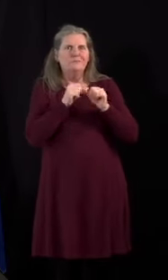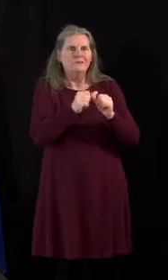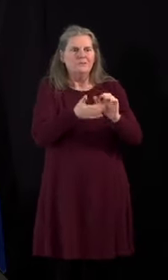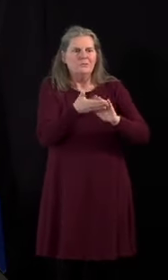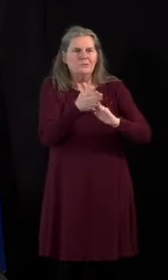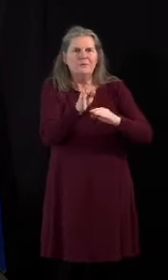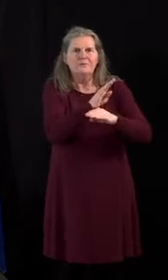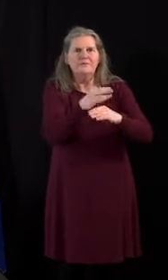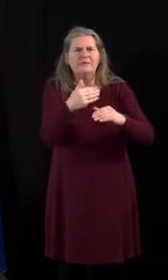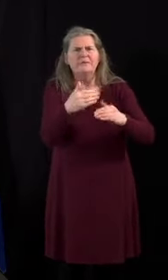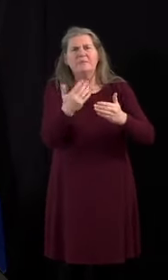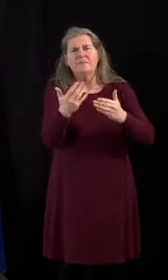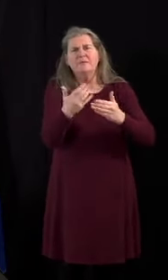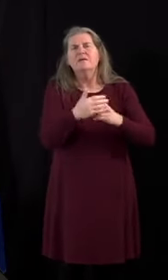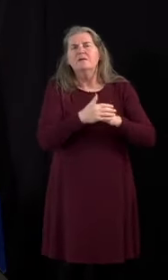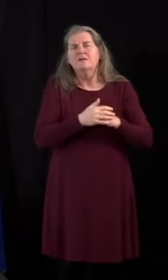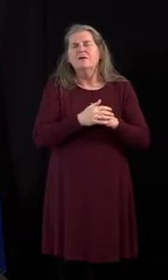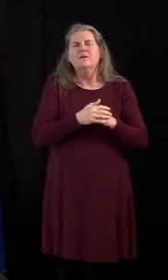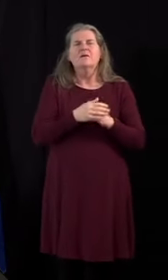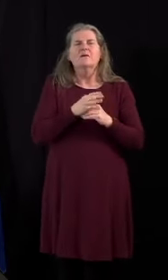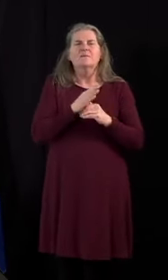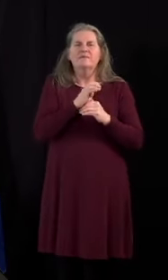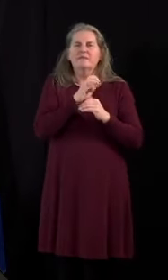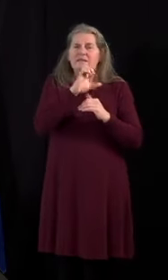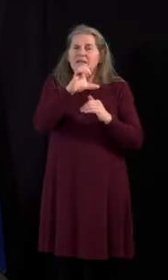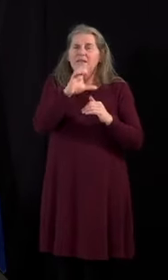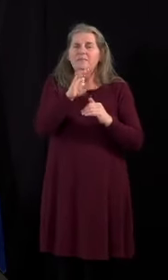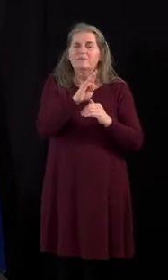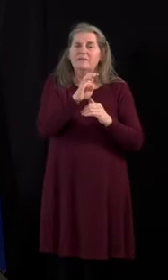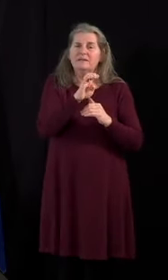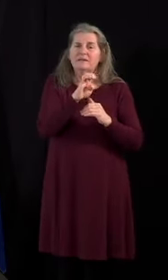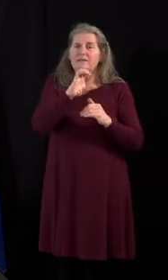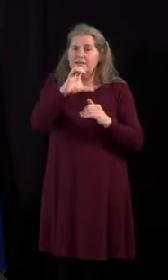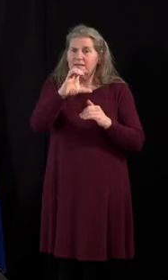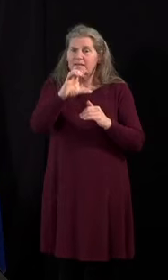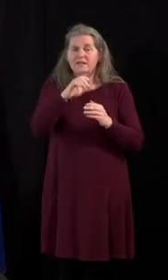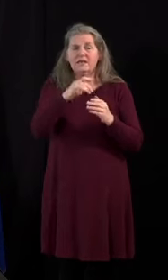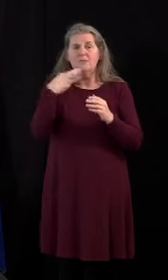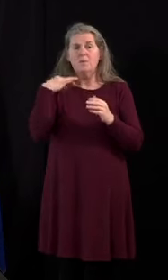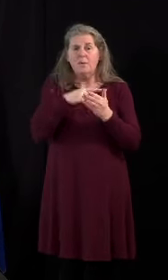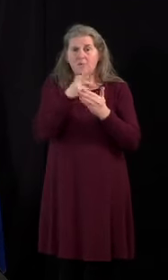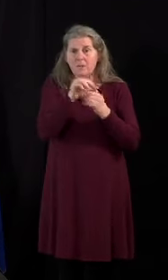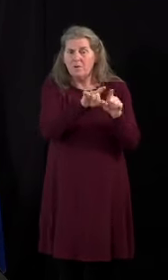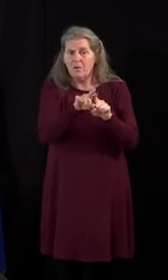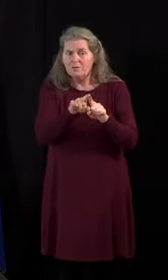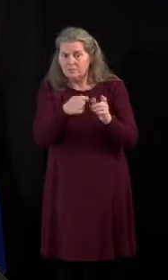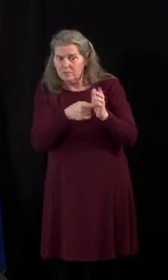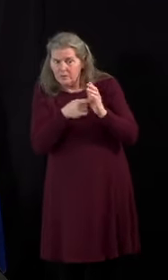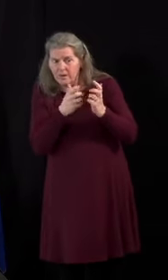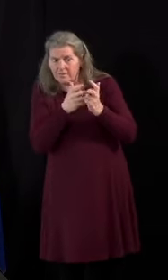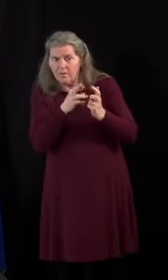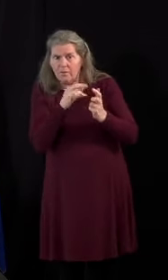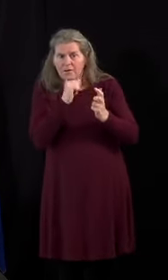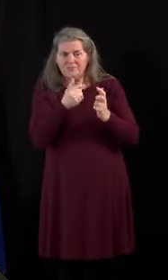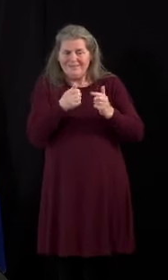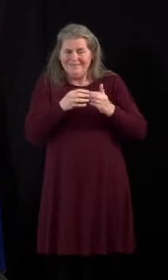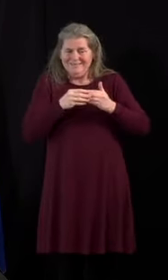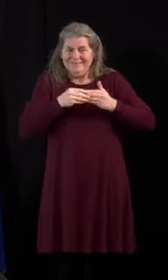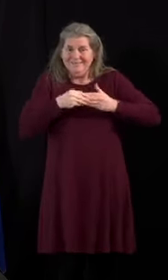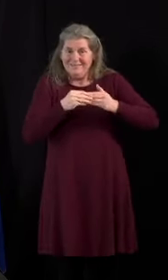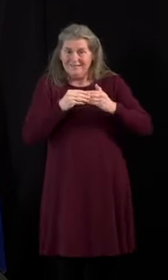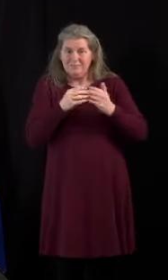our local bankers and BDC to ensure that the criteria for that is as flexible as